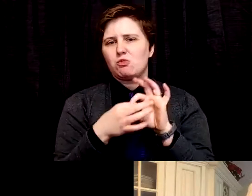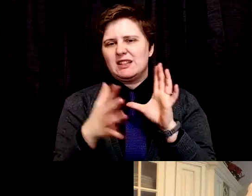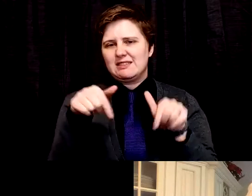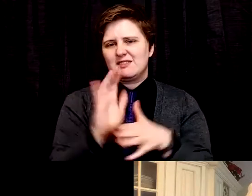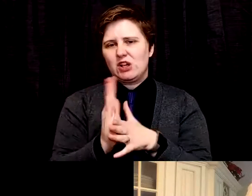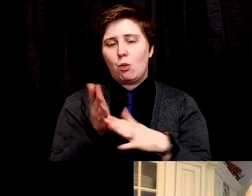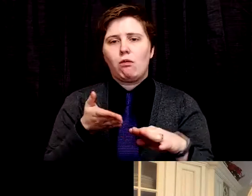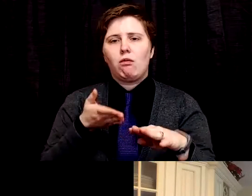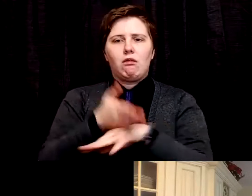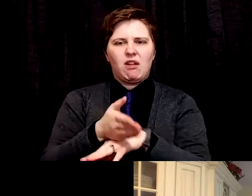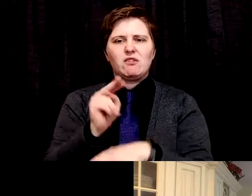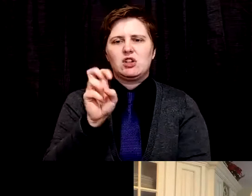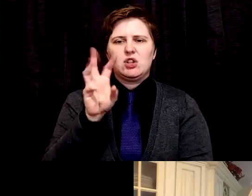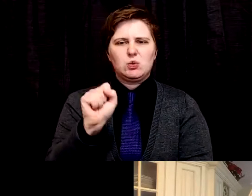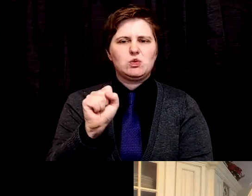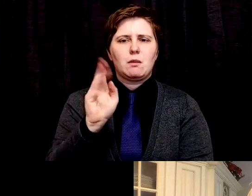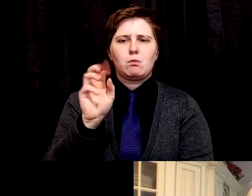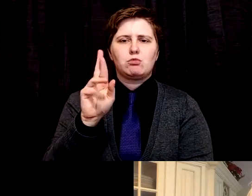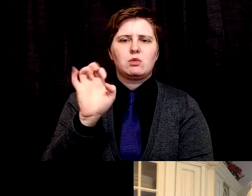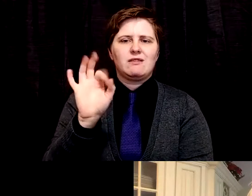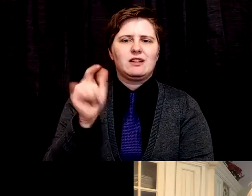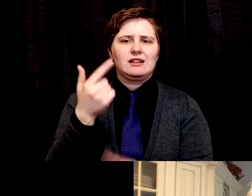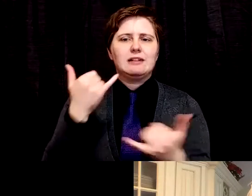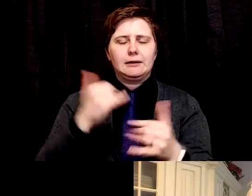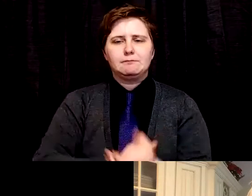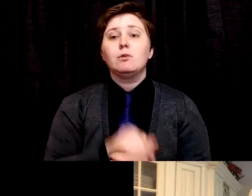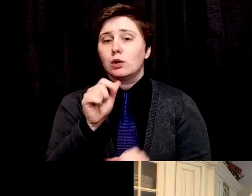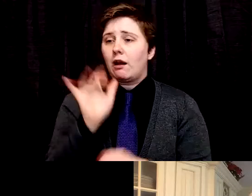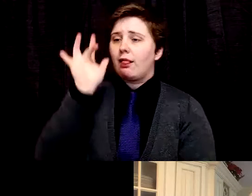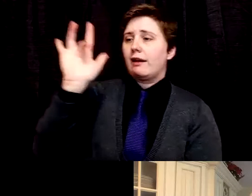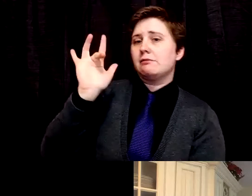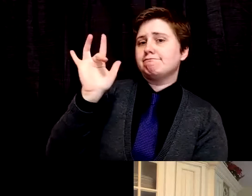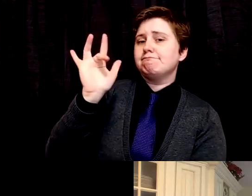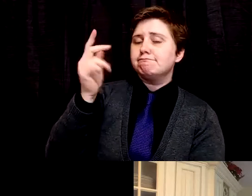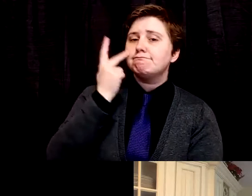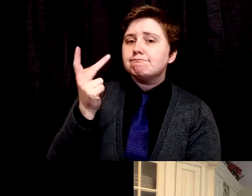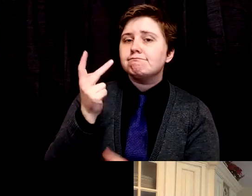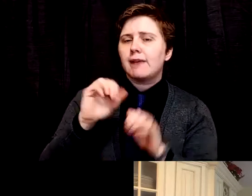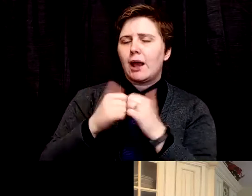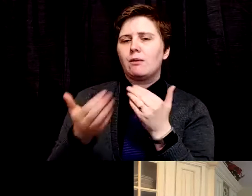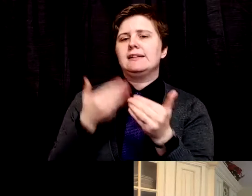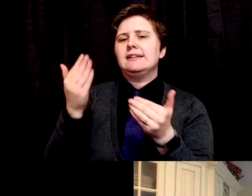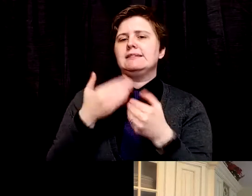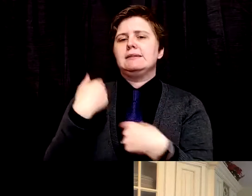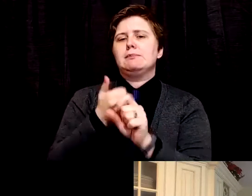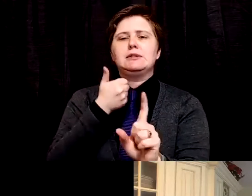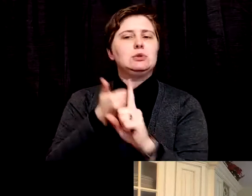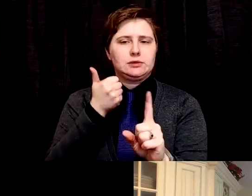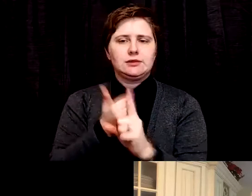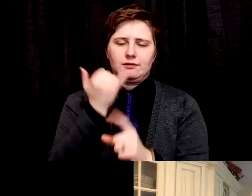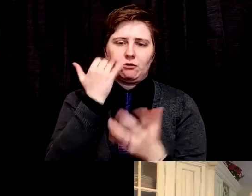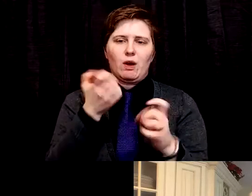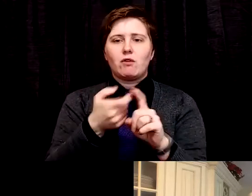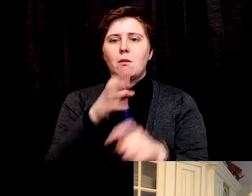right after the news briefing today. So you'll be able to just click on that and see how to easily make yourself a face mask if you want to, out of an